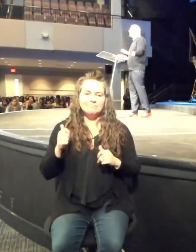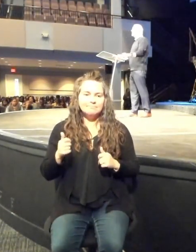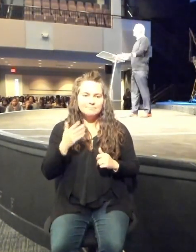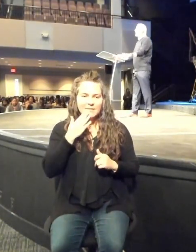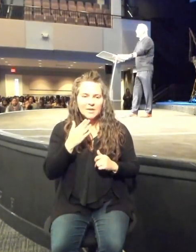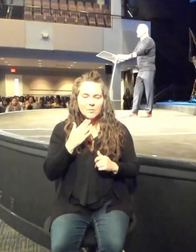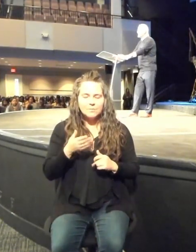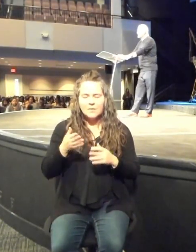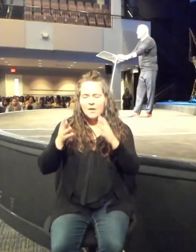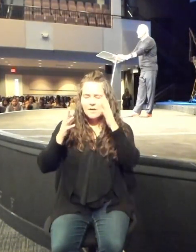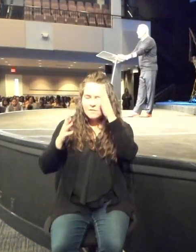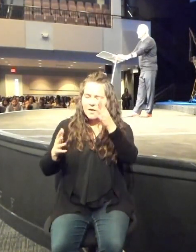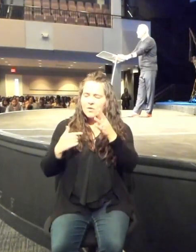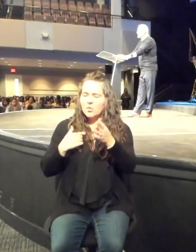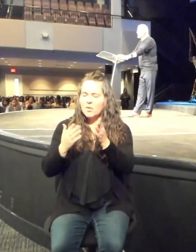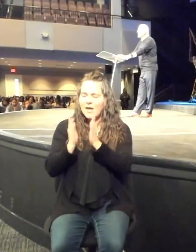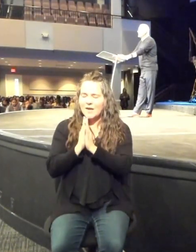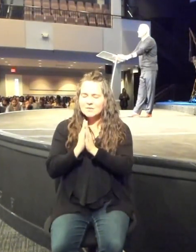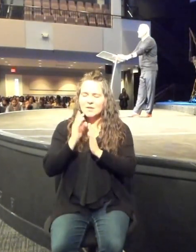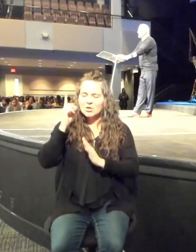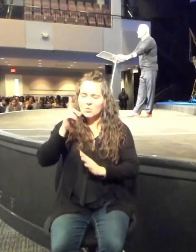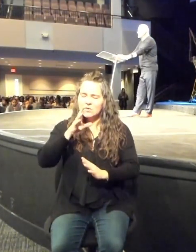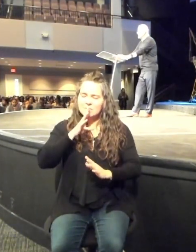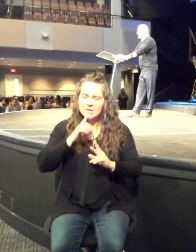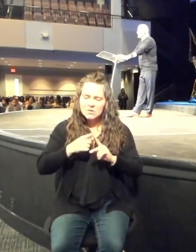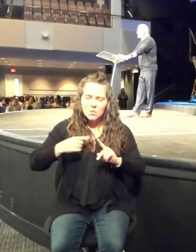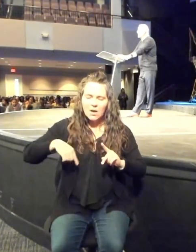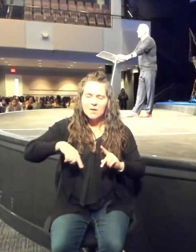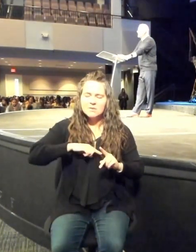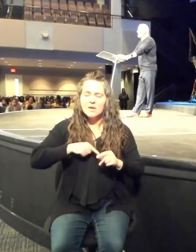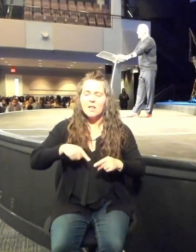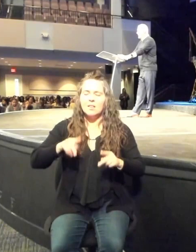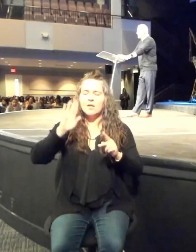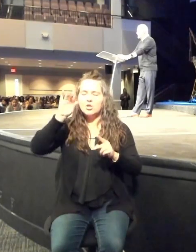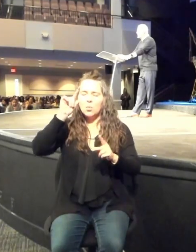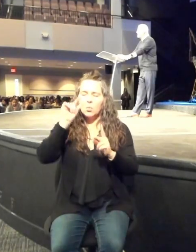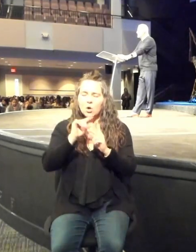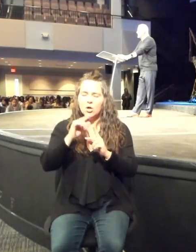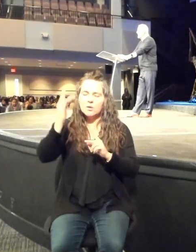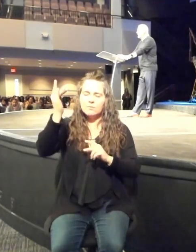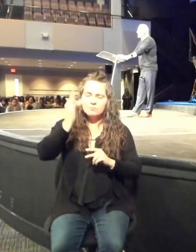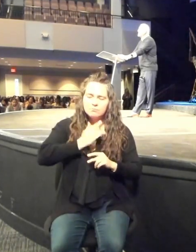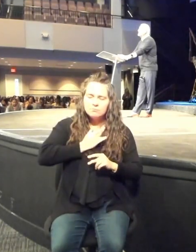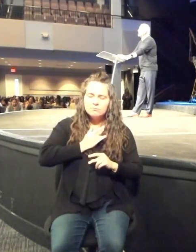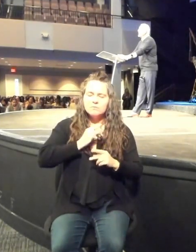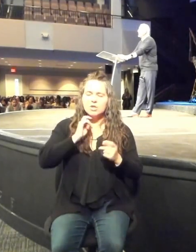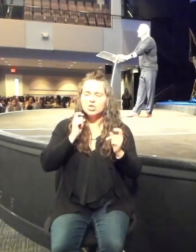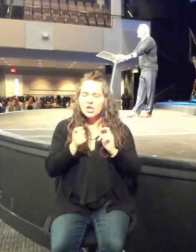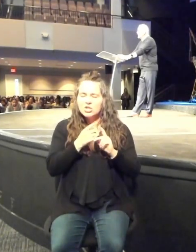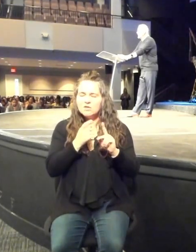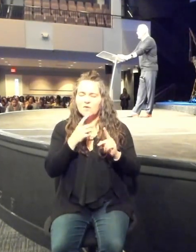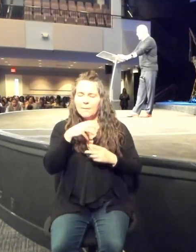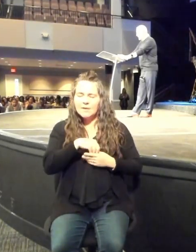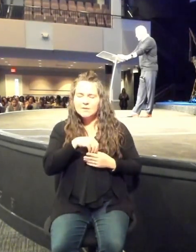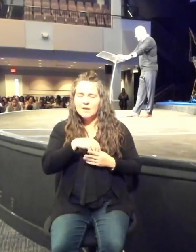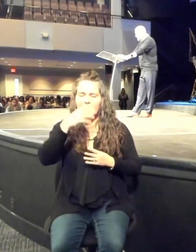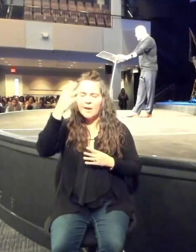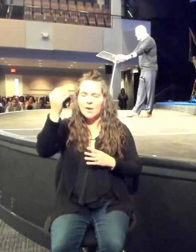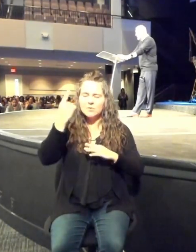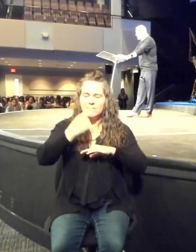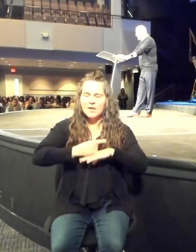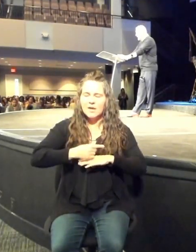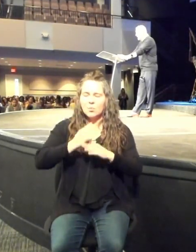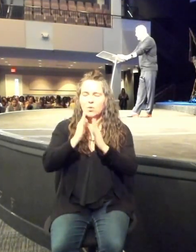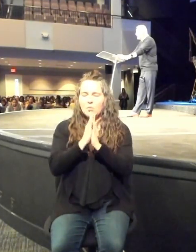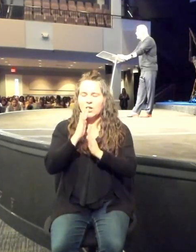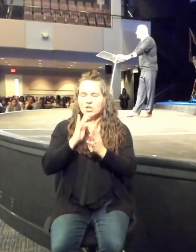ask in the next few moments as we study your word that you would speak to us today. Let your word come into our hearts. Change us from the inside out today. We pray in Jesus'